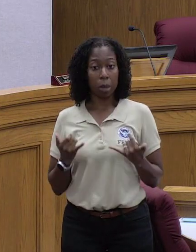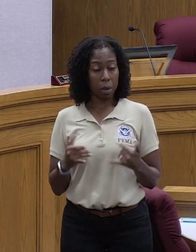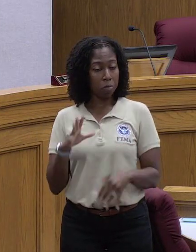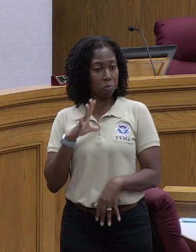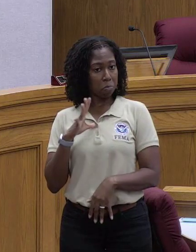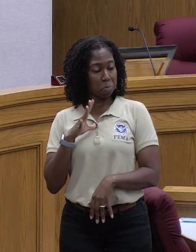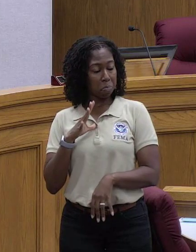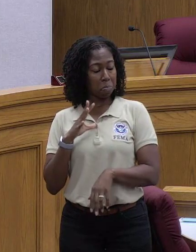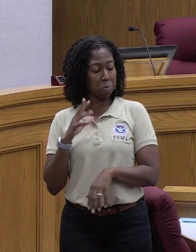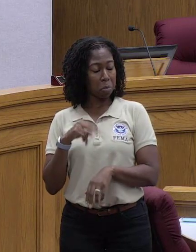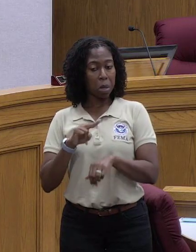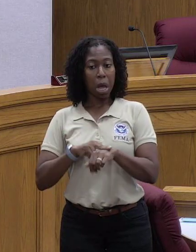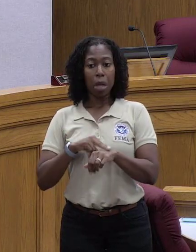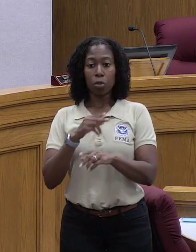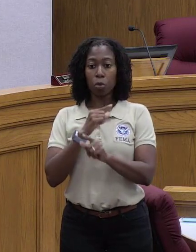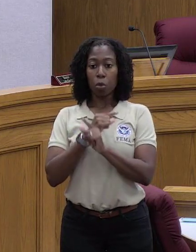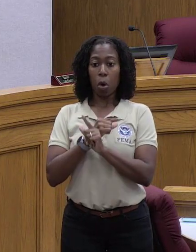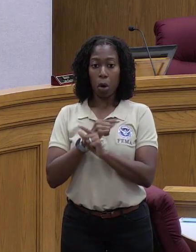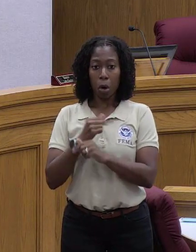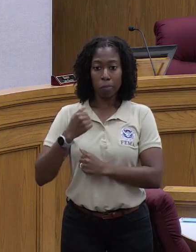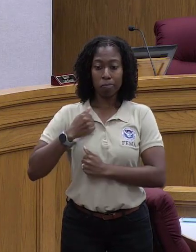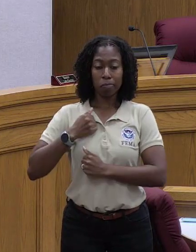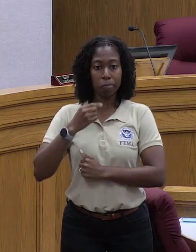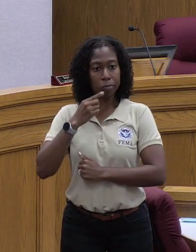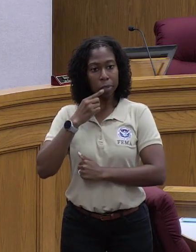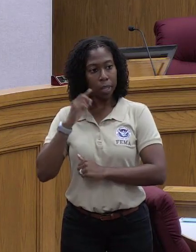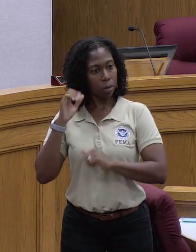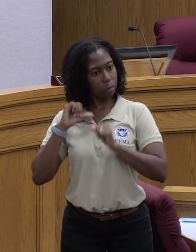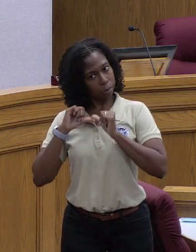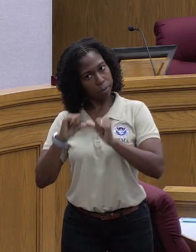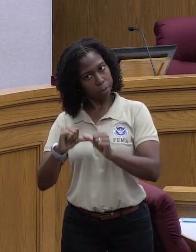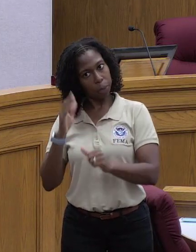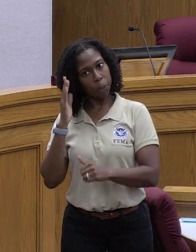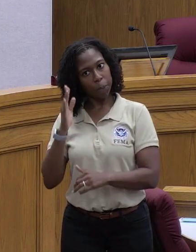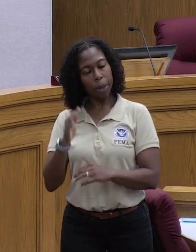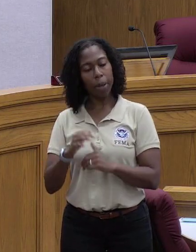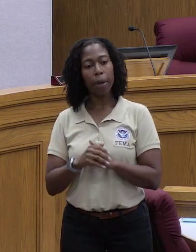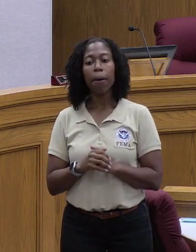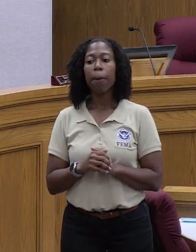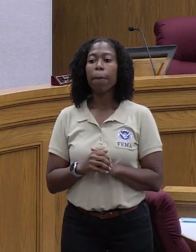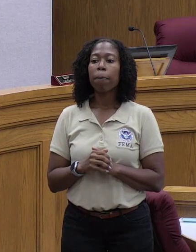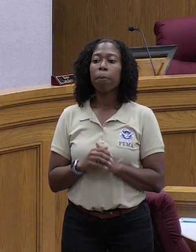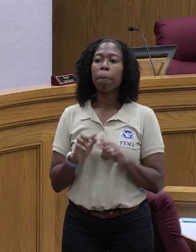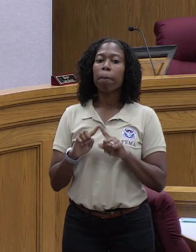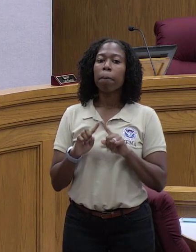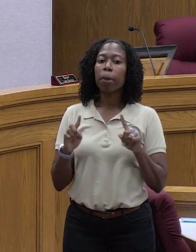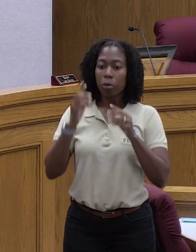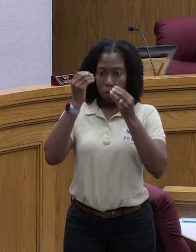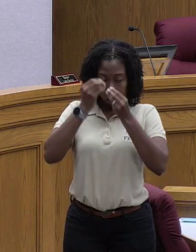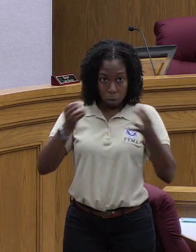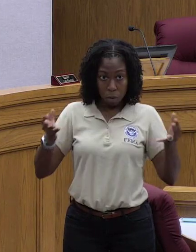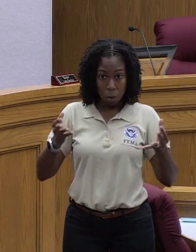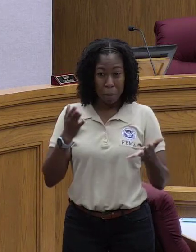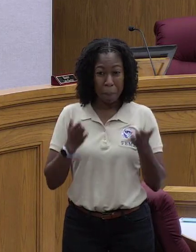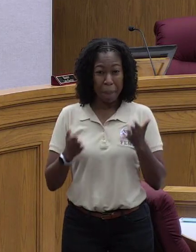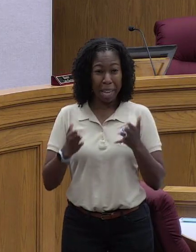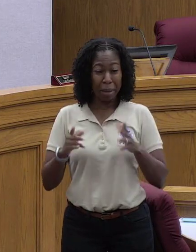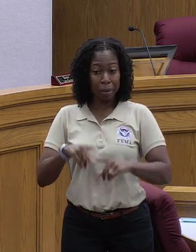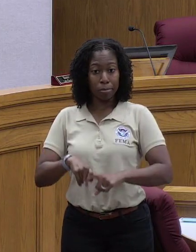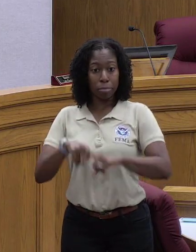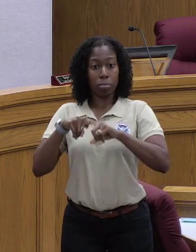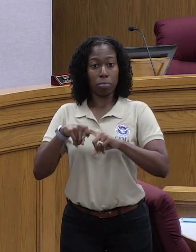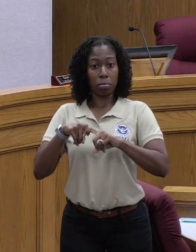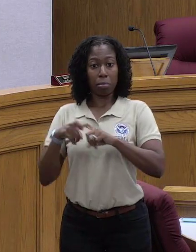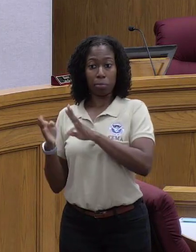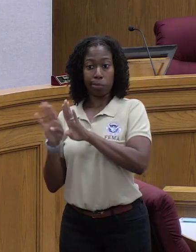agreed to stick with that mission until it becomes unsafe to do it. But I just wanted to warn everyone, we may need to suspend those